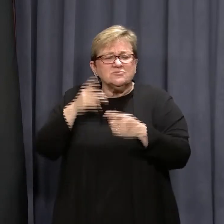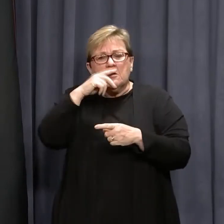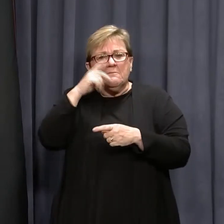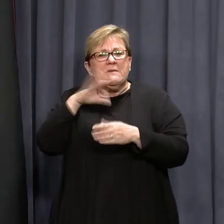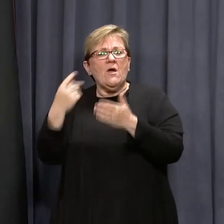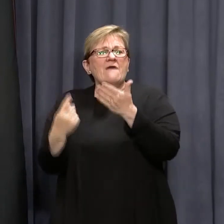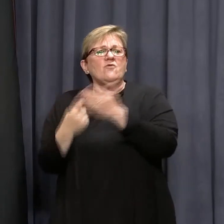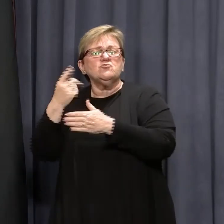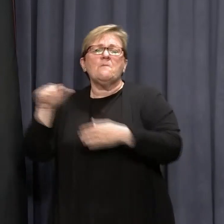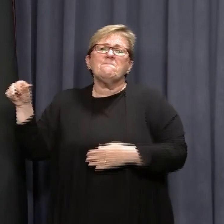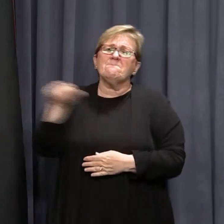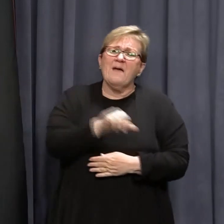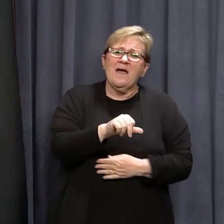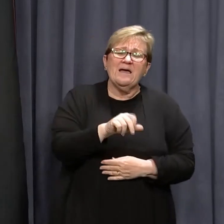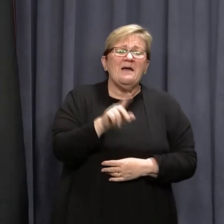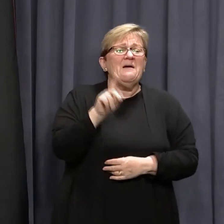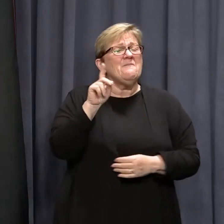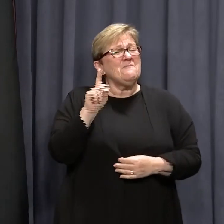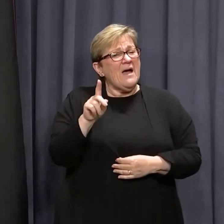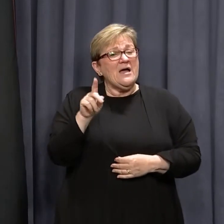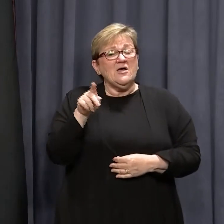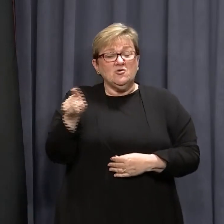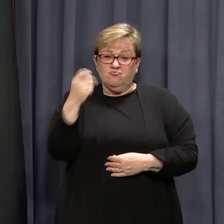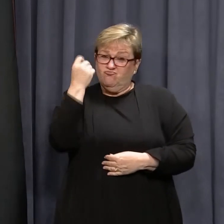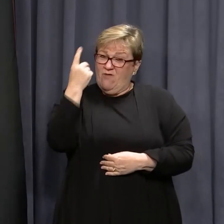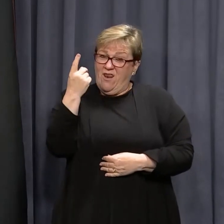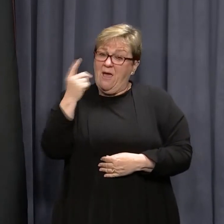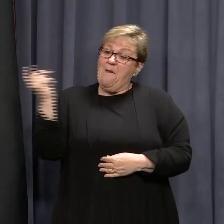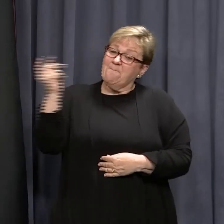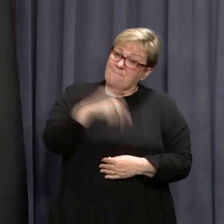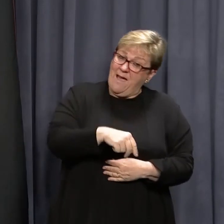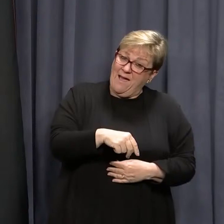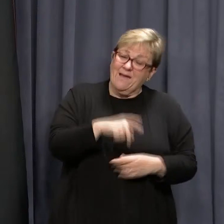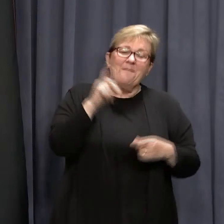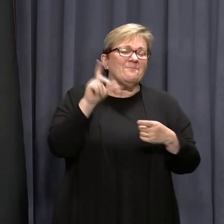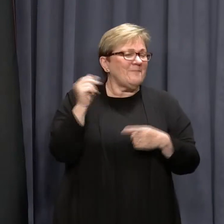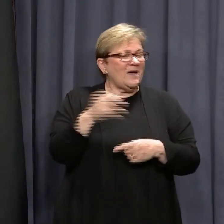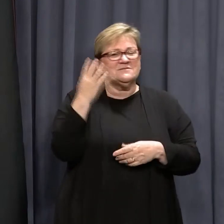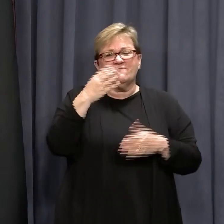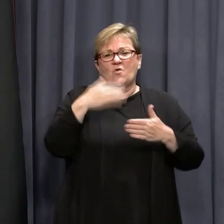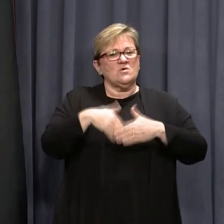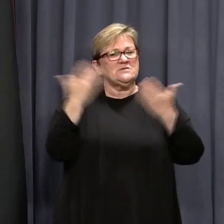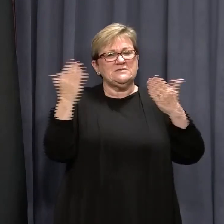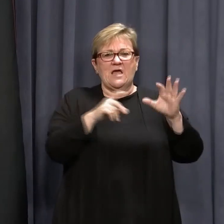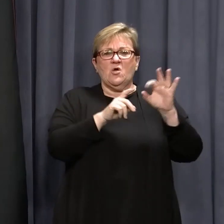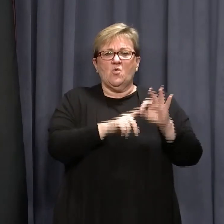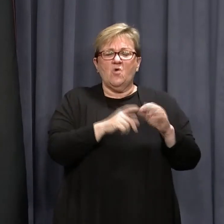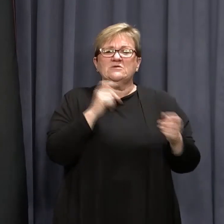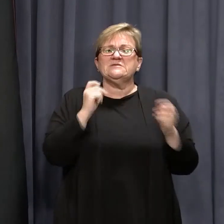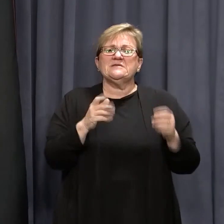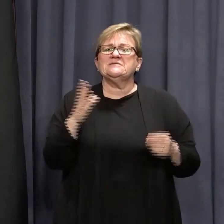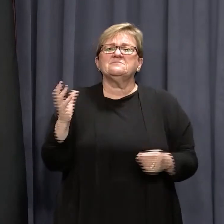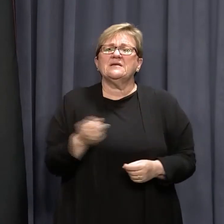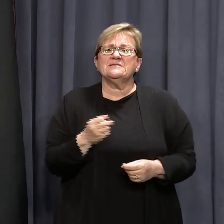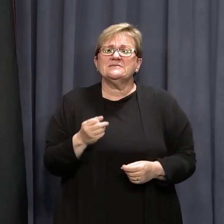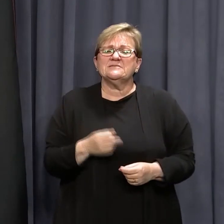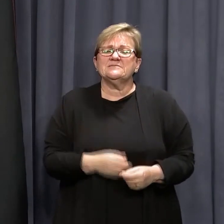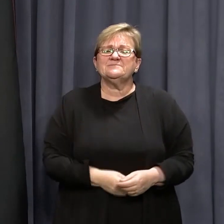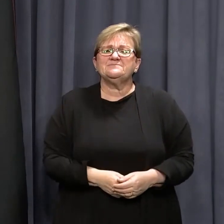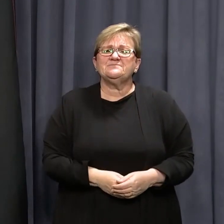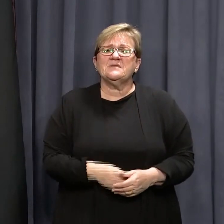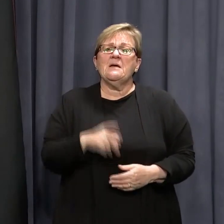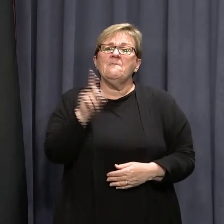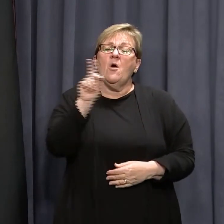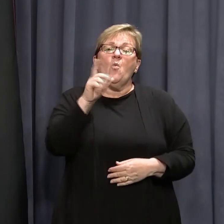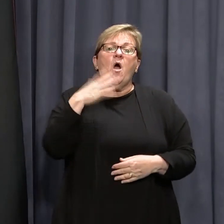to return, but accepting that they will have to undertake their 14 days quarantine and testing. What it does mean though, and